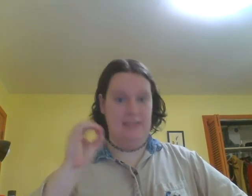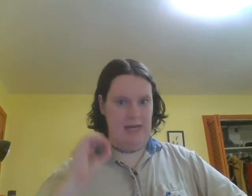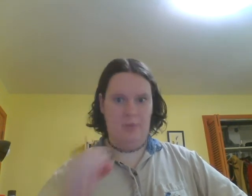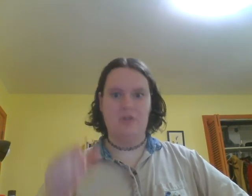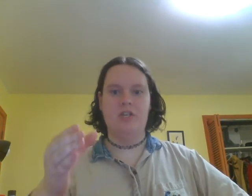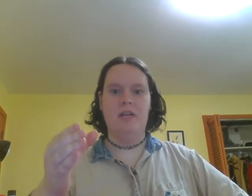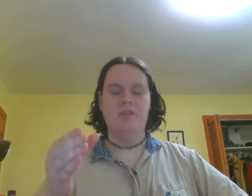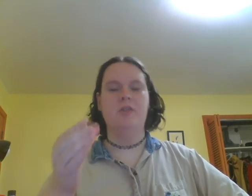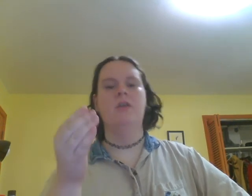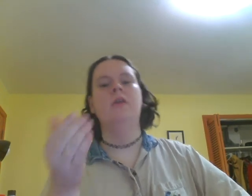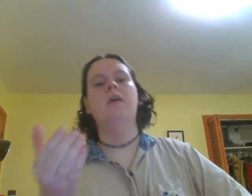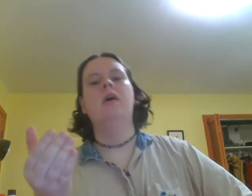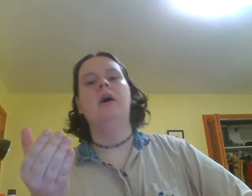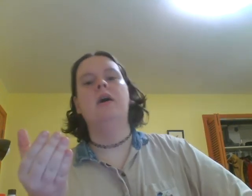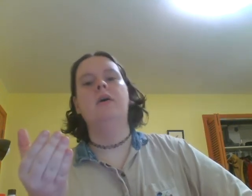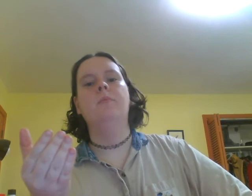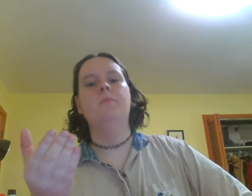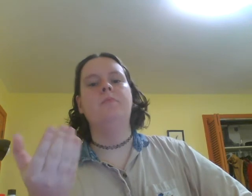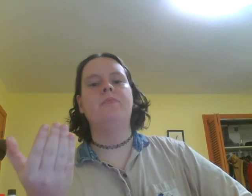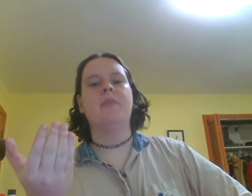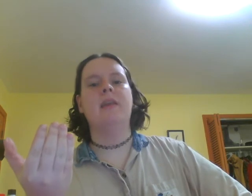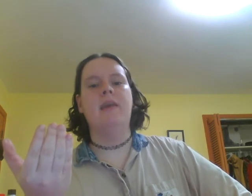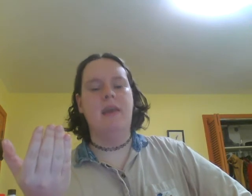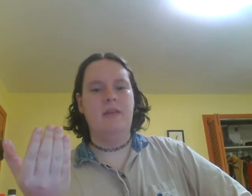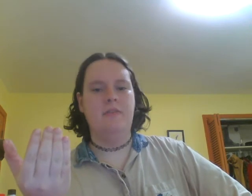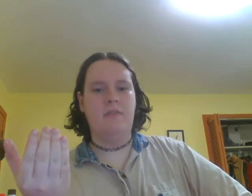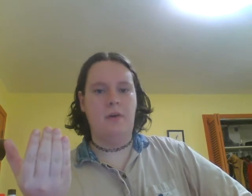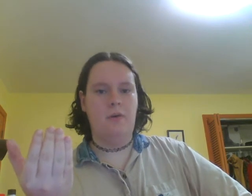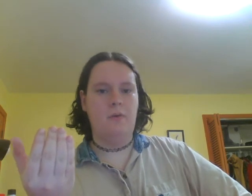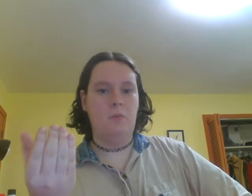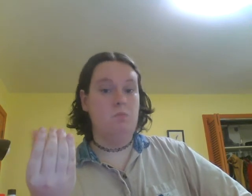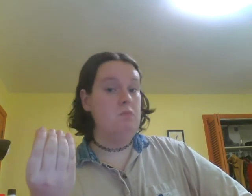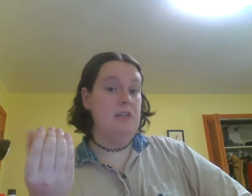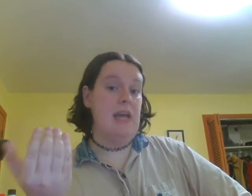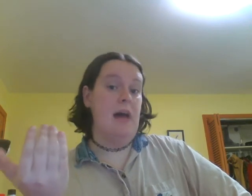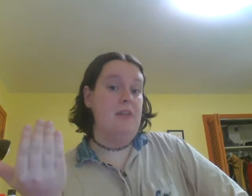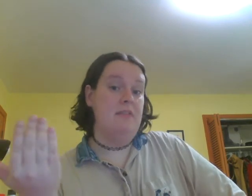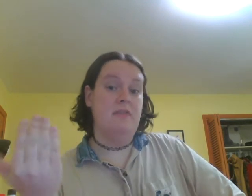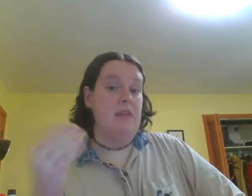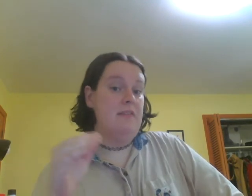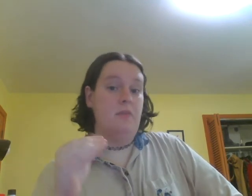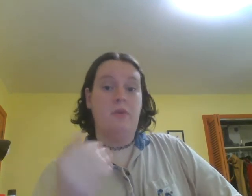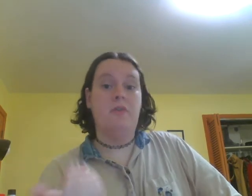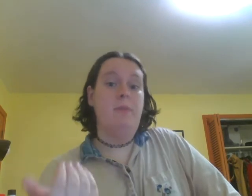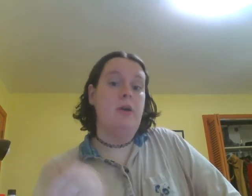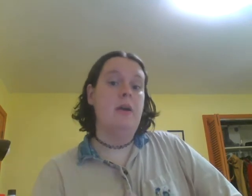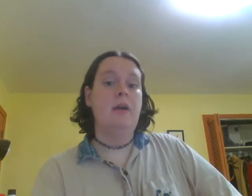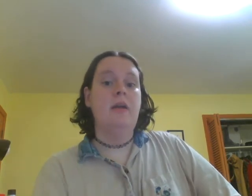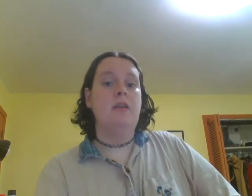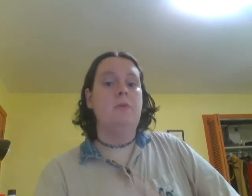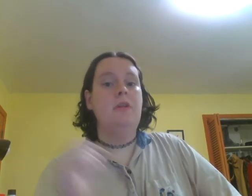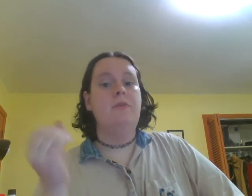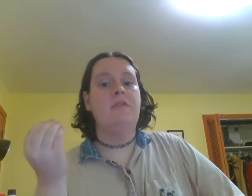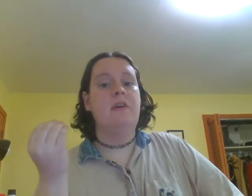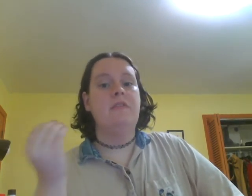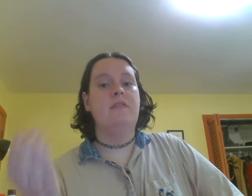aperture change. And so, yeah, that's the word for number. You would use this